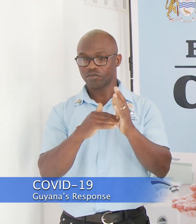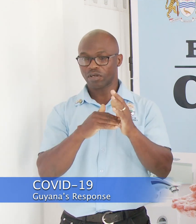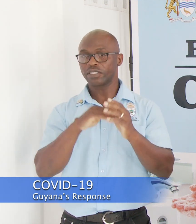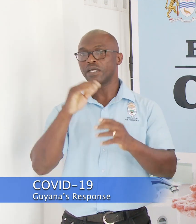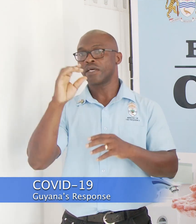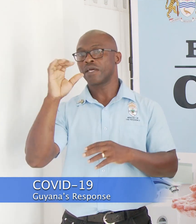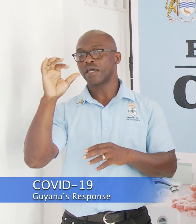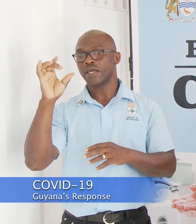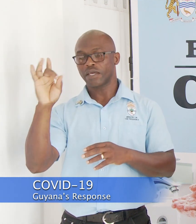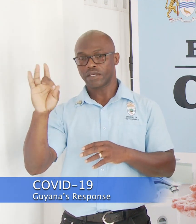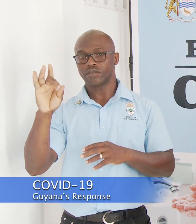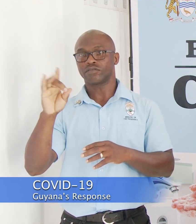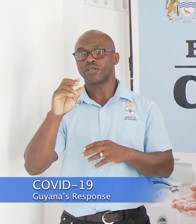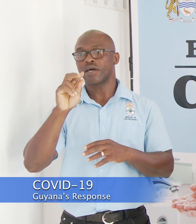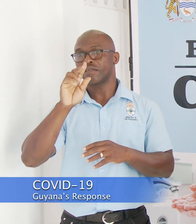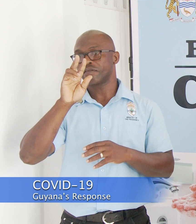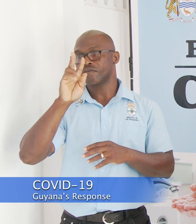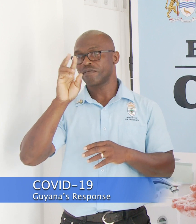70,877, with